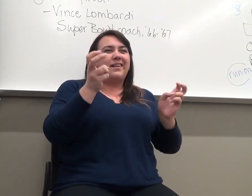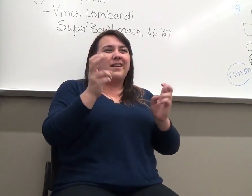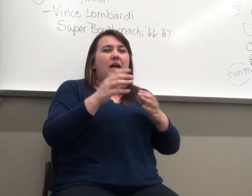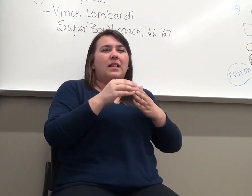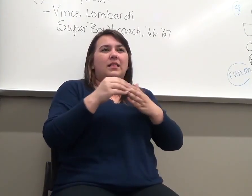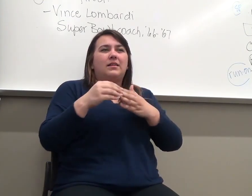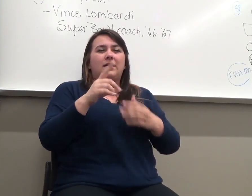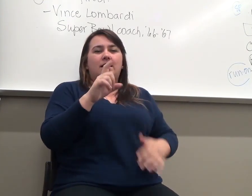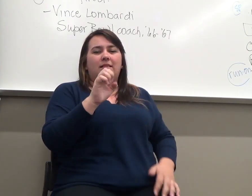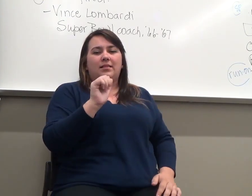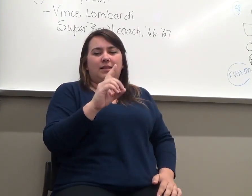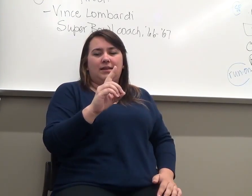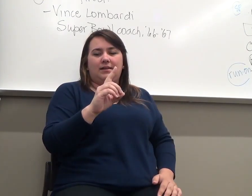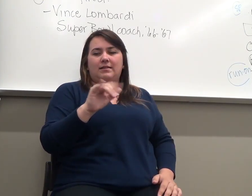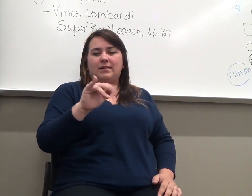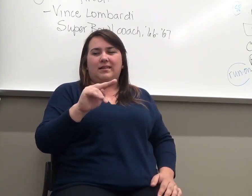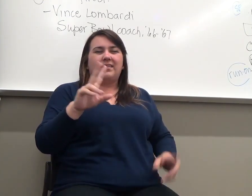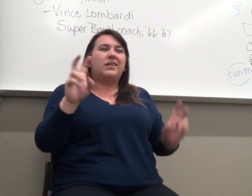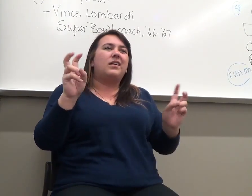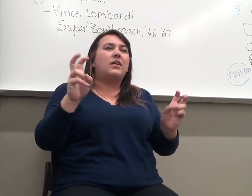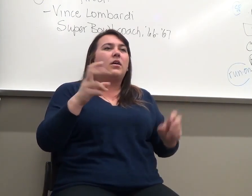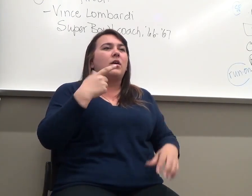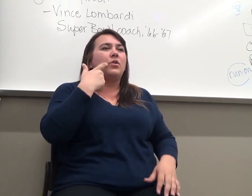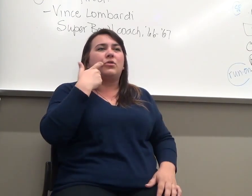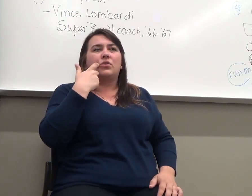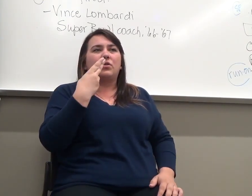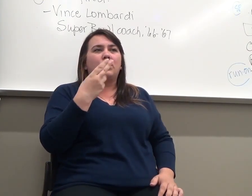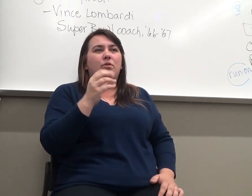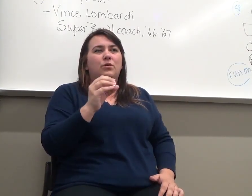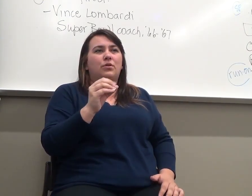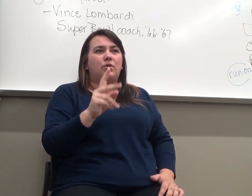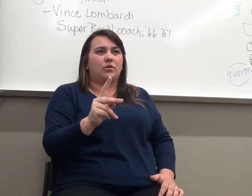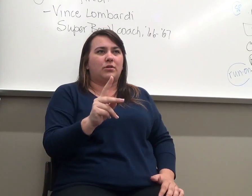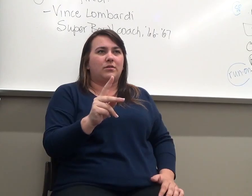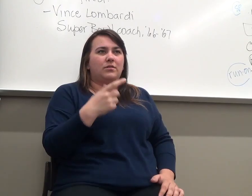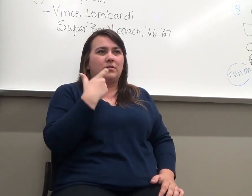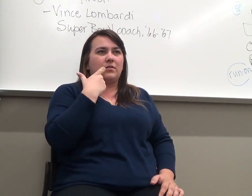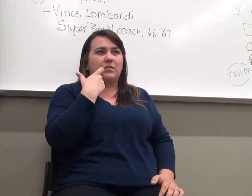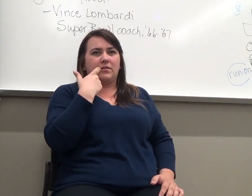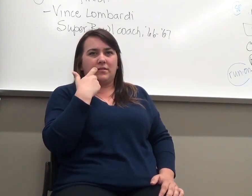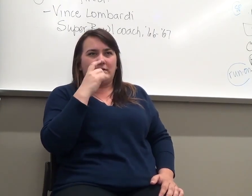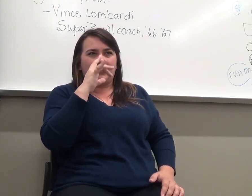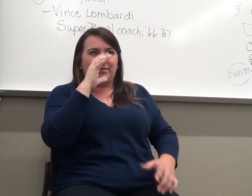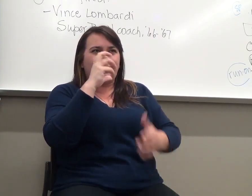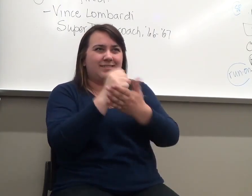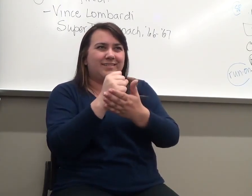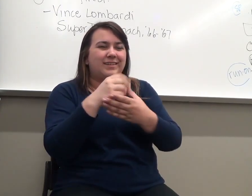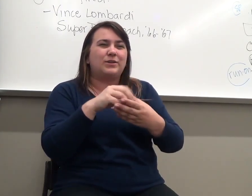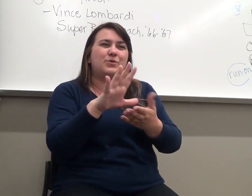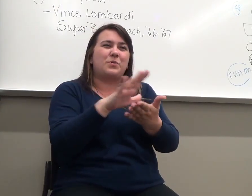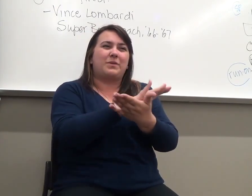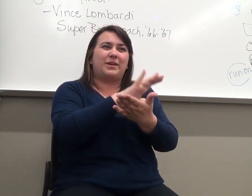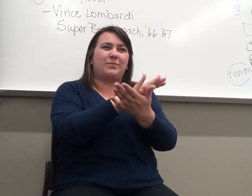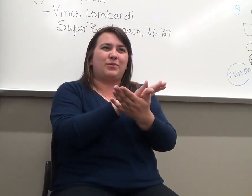to, they're a hook. A lot of teachers call it a hook. You need a hook on your paper to get your reader in